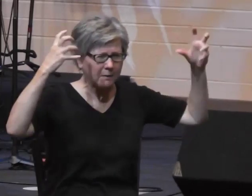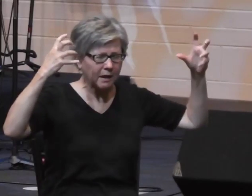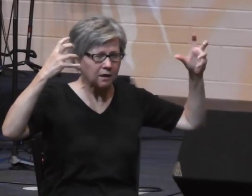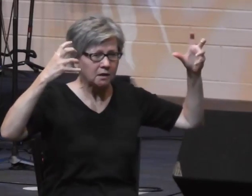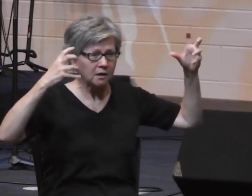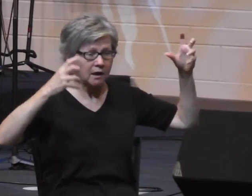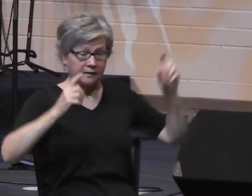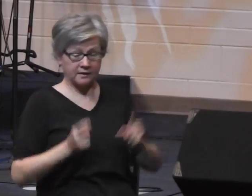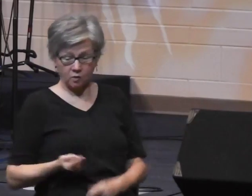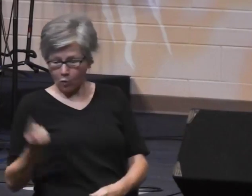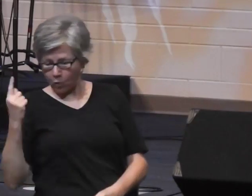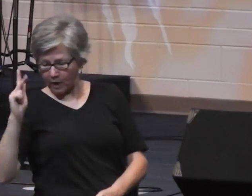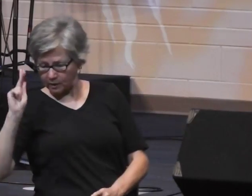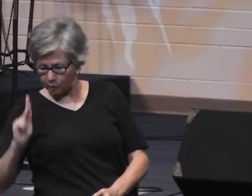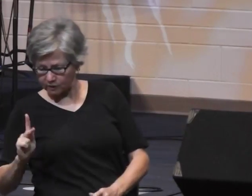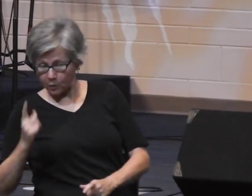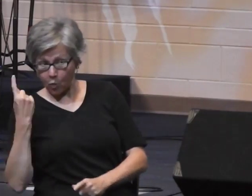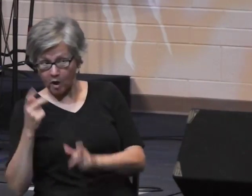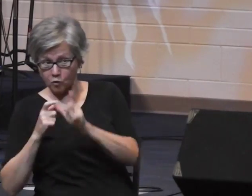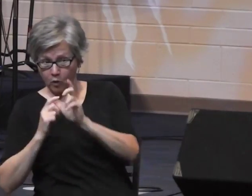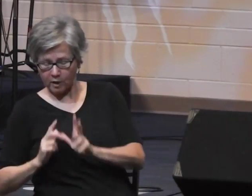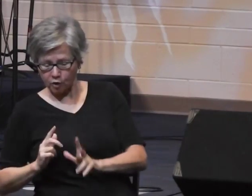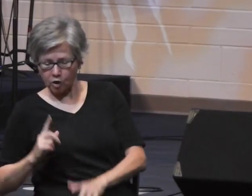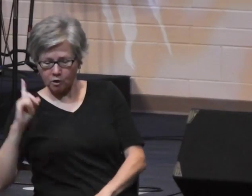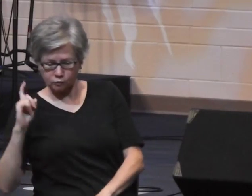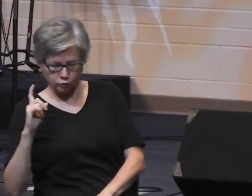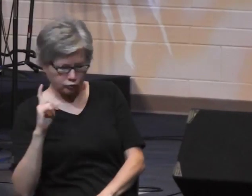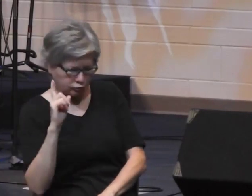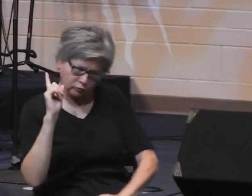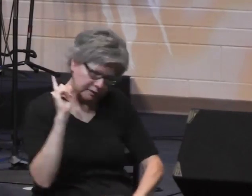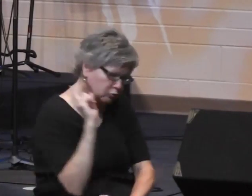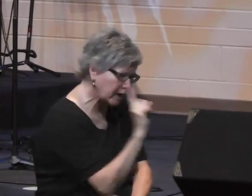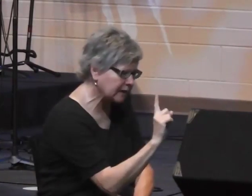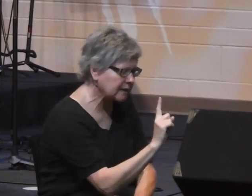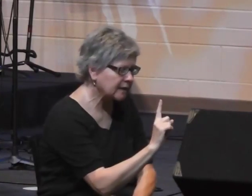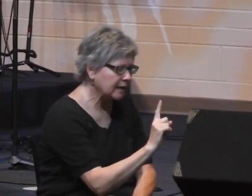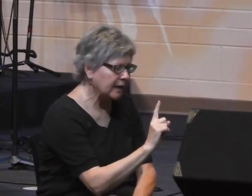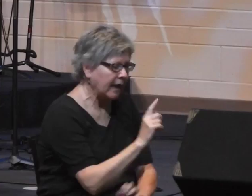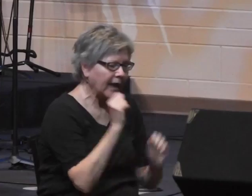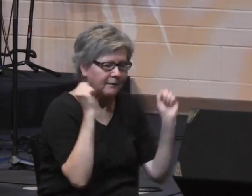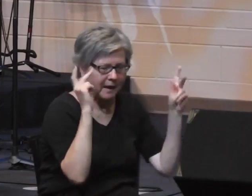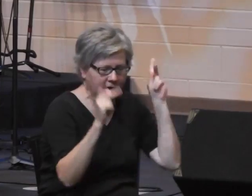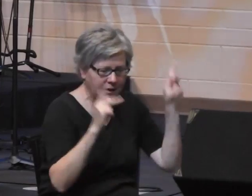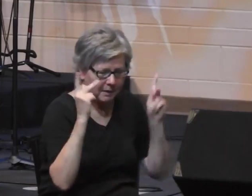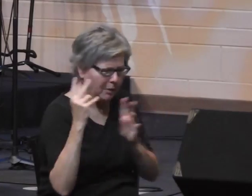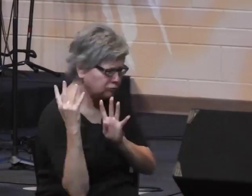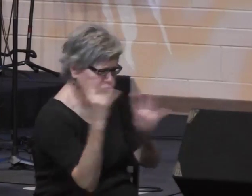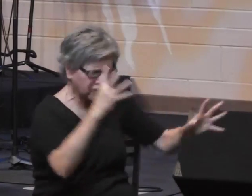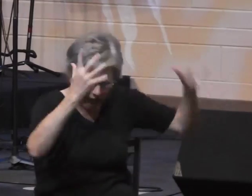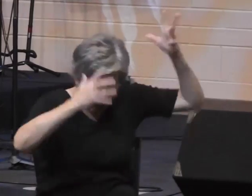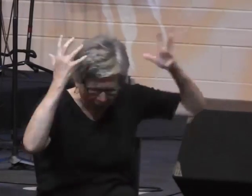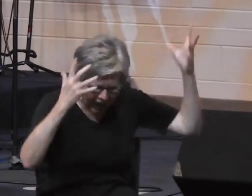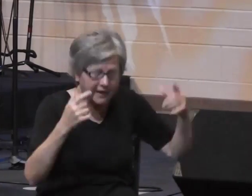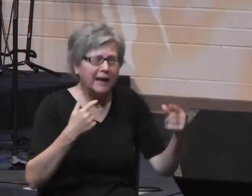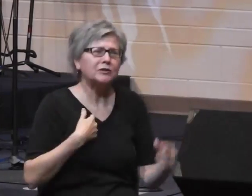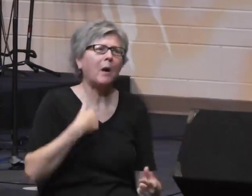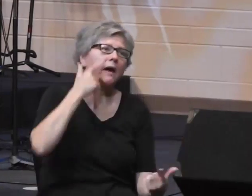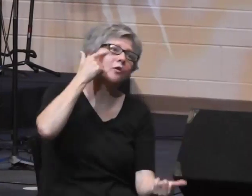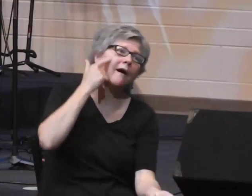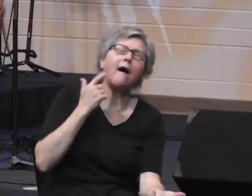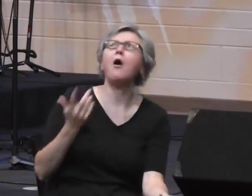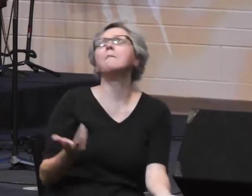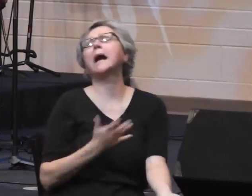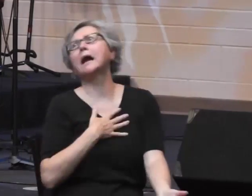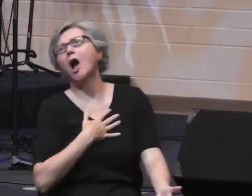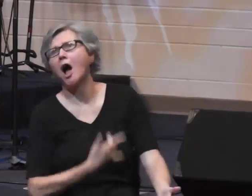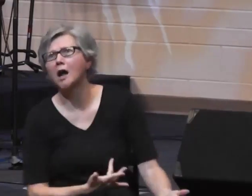complete stranger who's about to cross the finish line, and I immediately break down crying. I'm like, "Oh, it's just so beautiful," because they're cheering, and